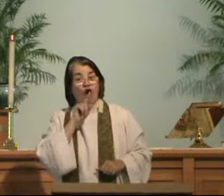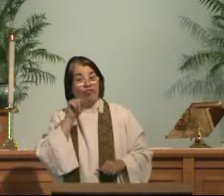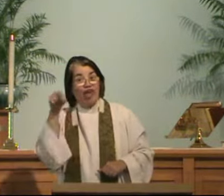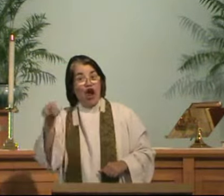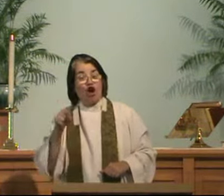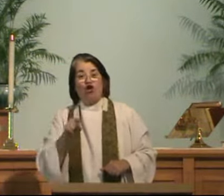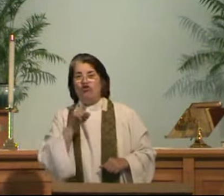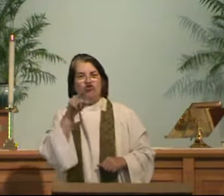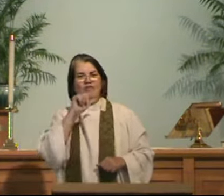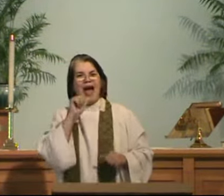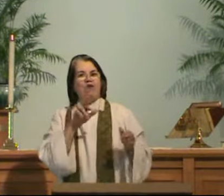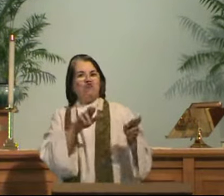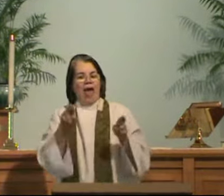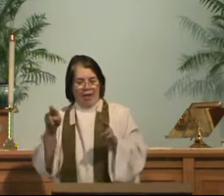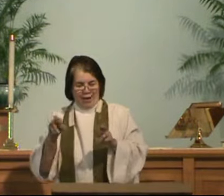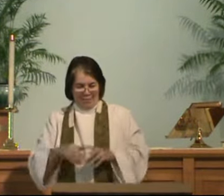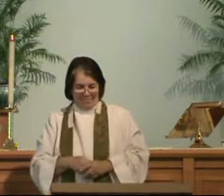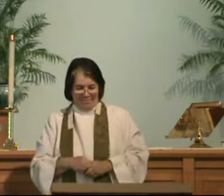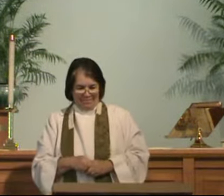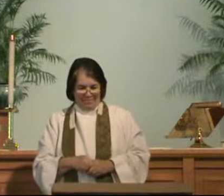aren't there. You're not ready.